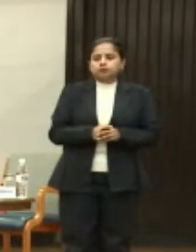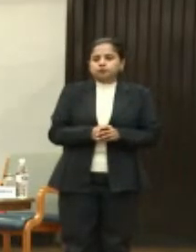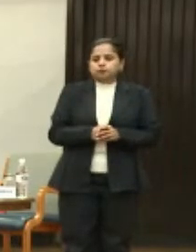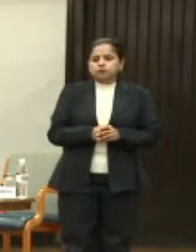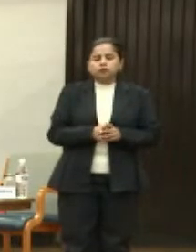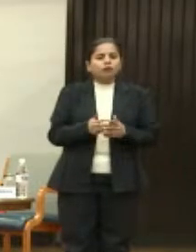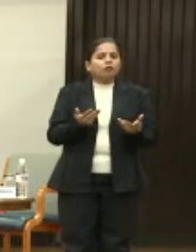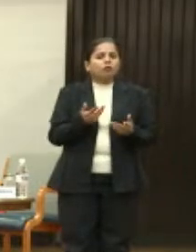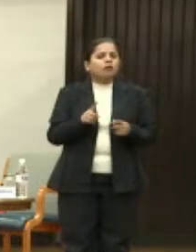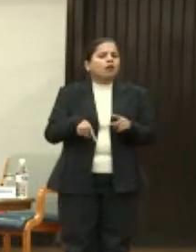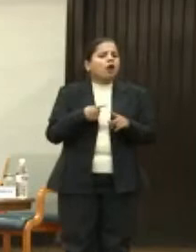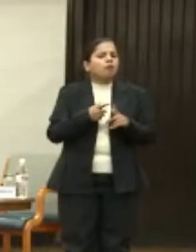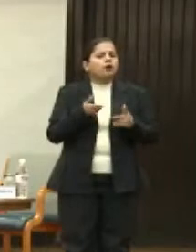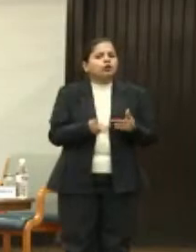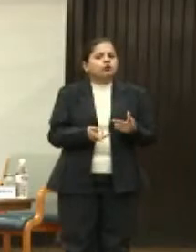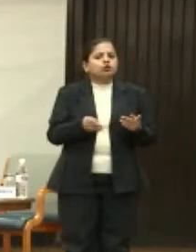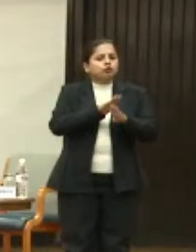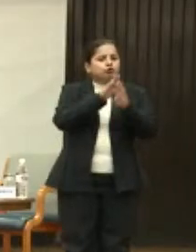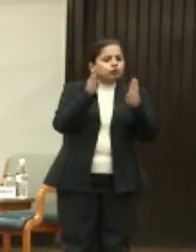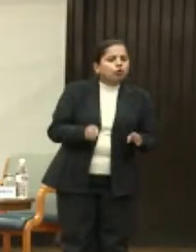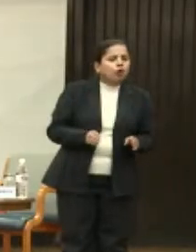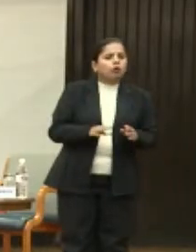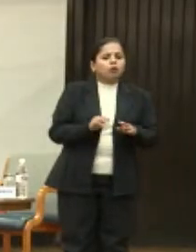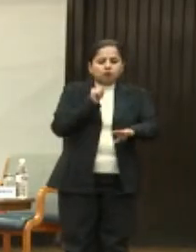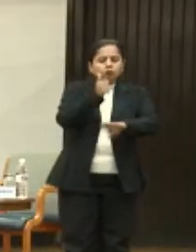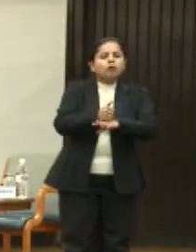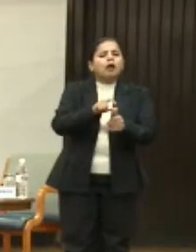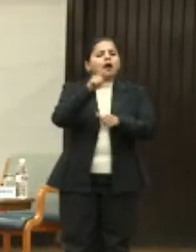What about the Shops and Establishments Act,